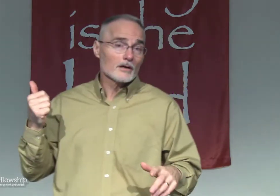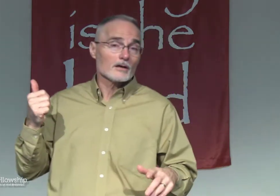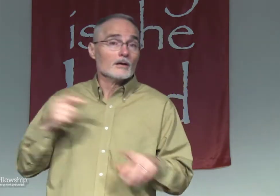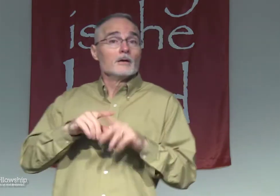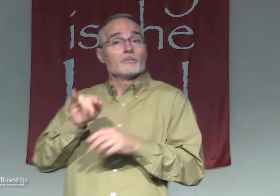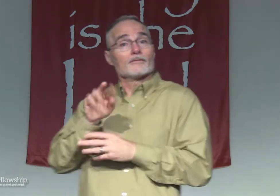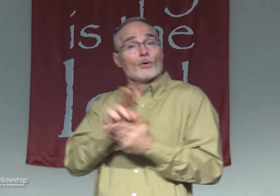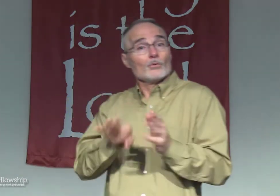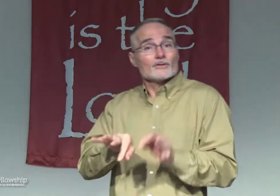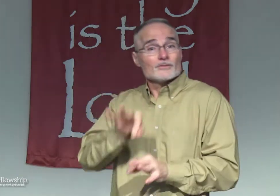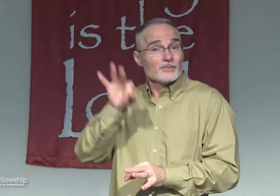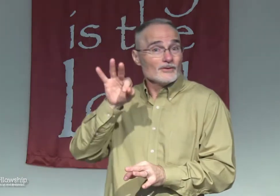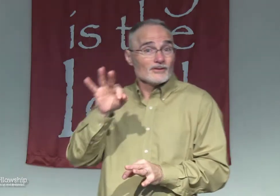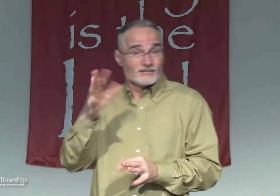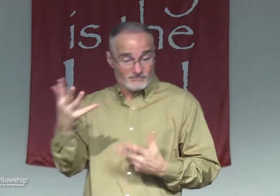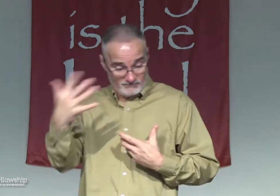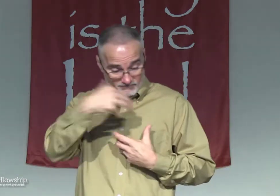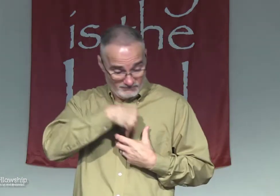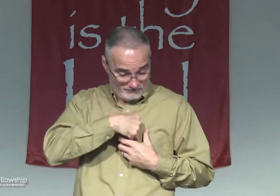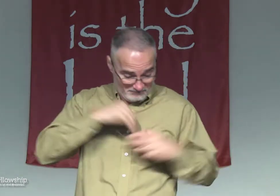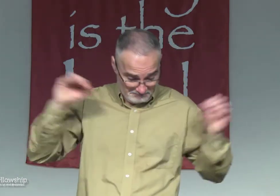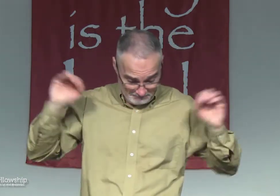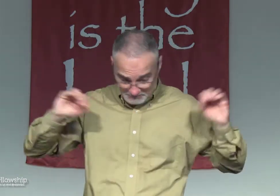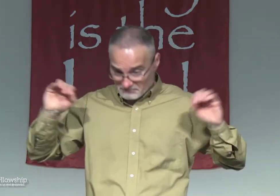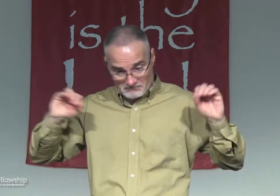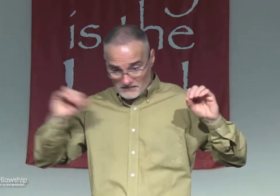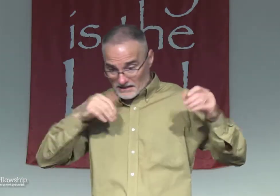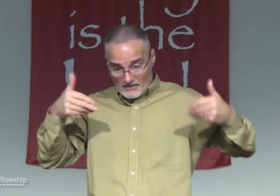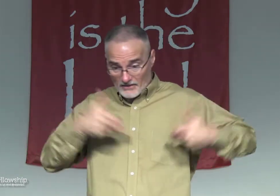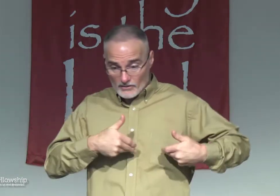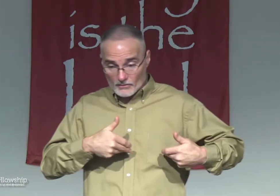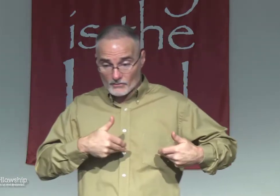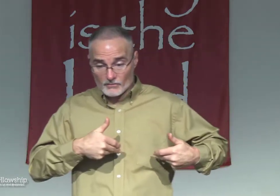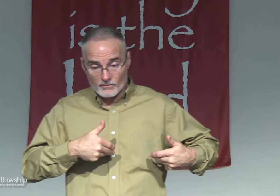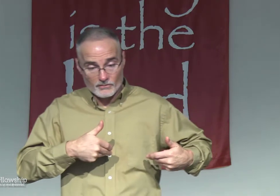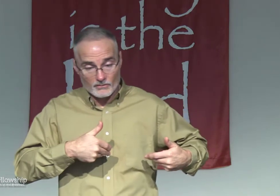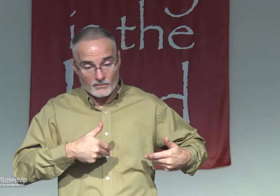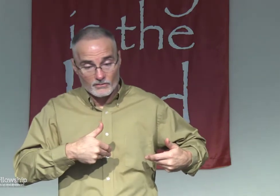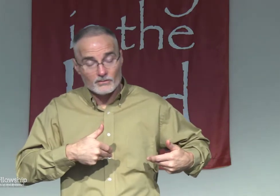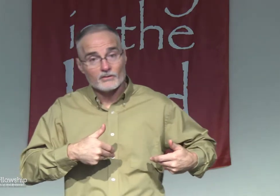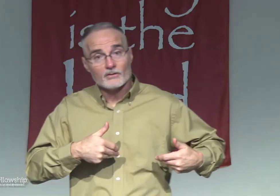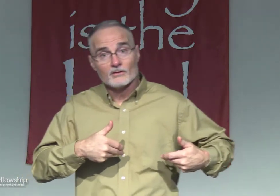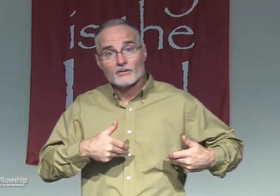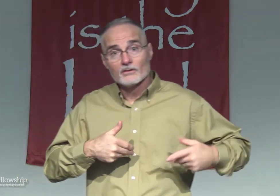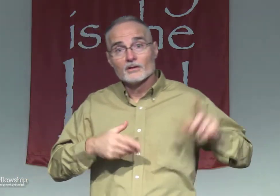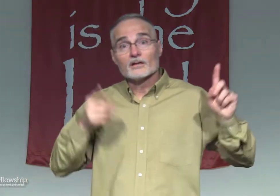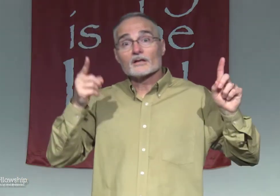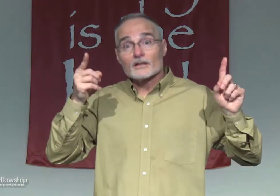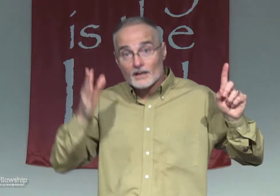I live a good life. I'm a good person. Okay, but if the Holy Spirit is not within you,